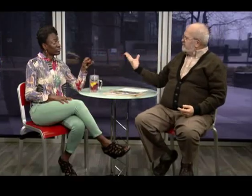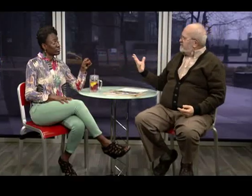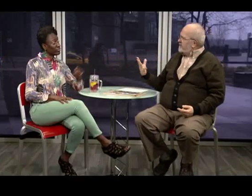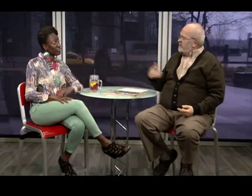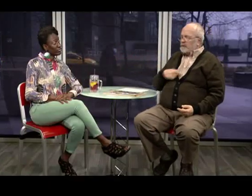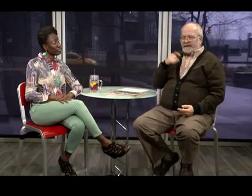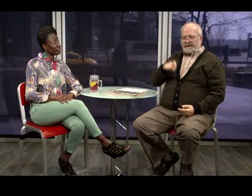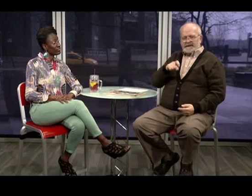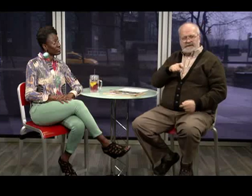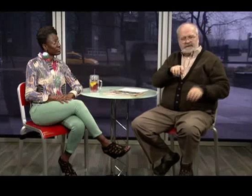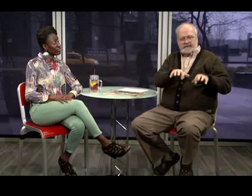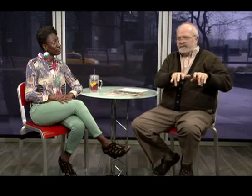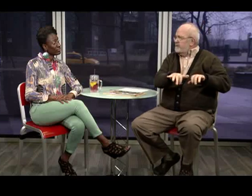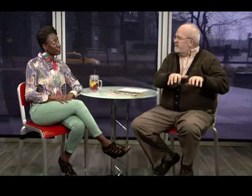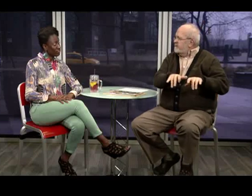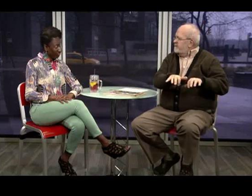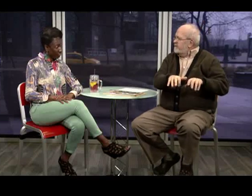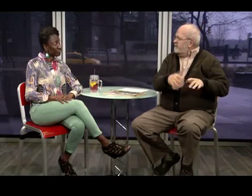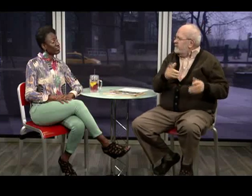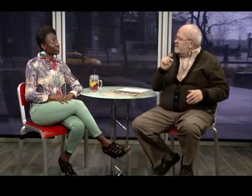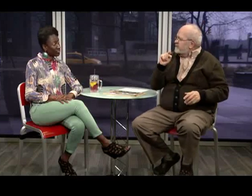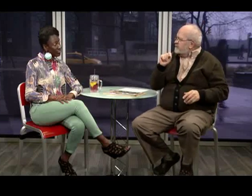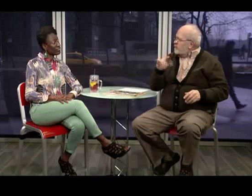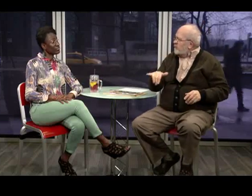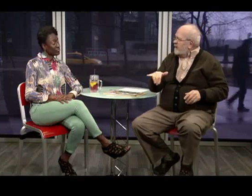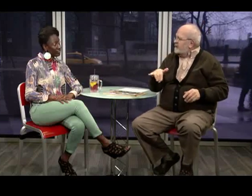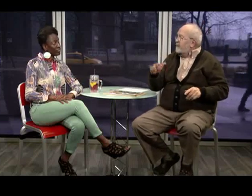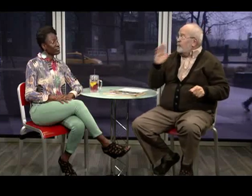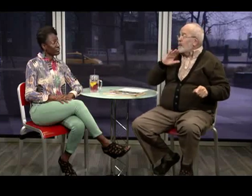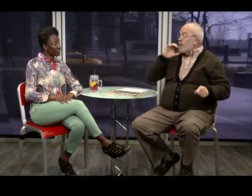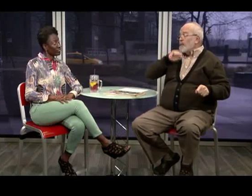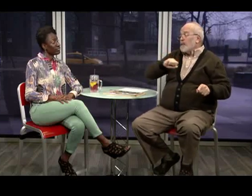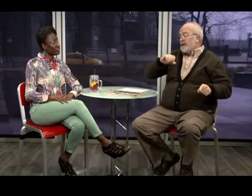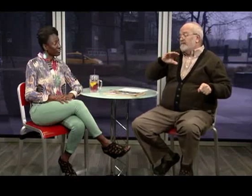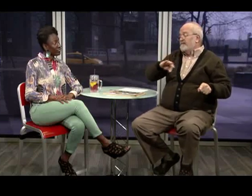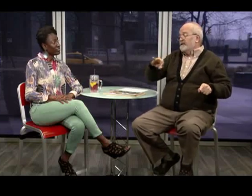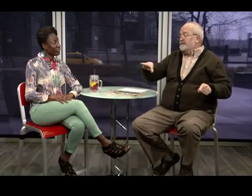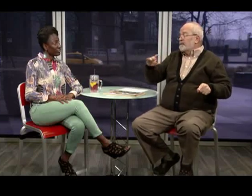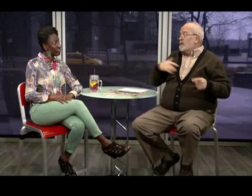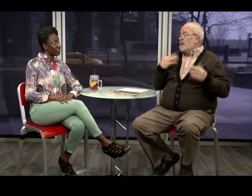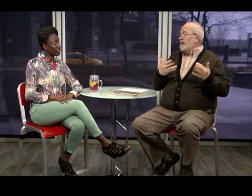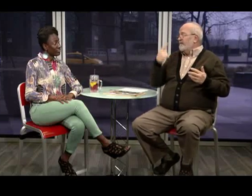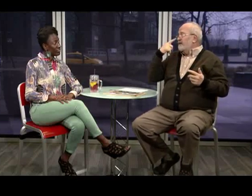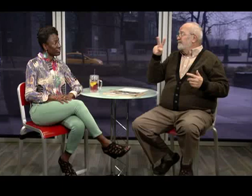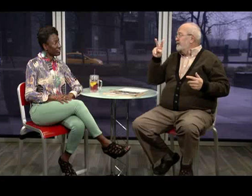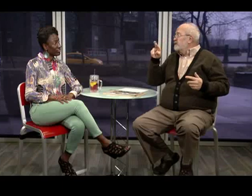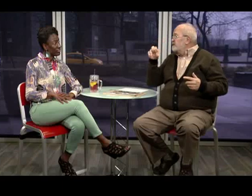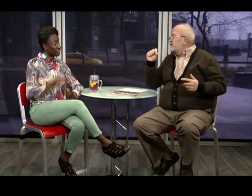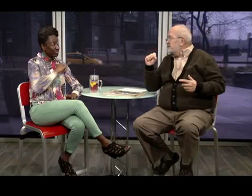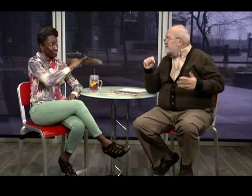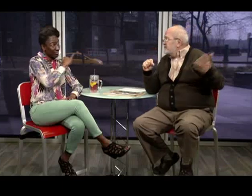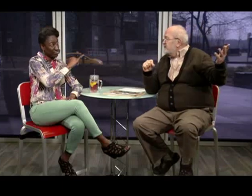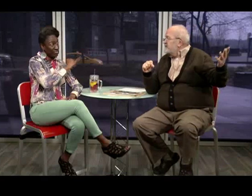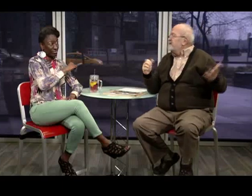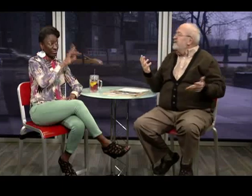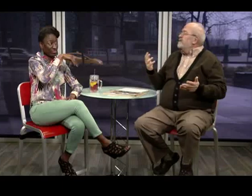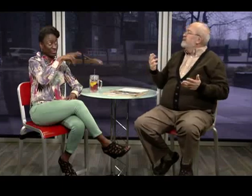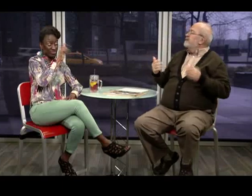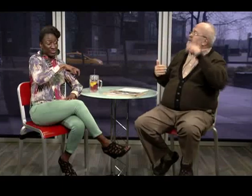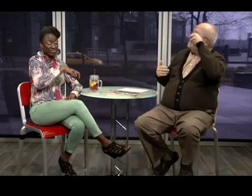A deaf person needs a light signaling device or a TTY, an old-fashioned technology now, but we are looking